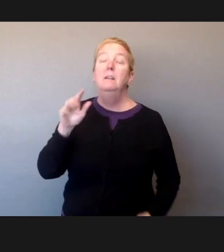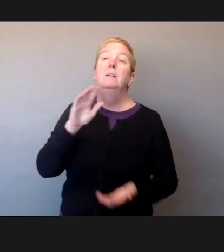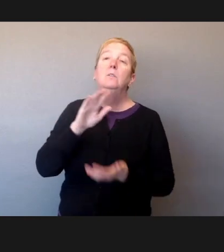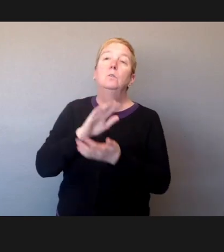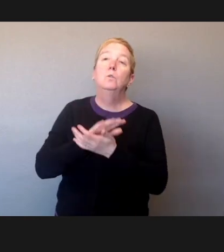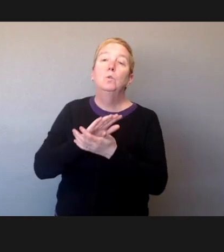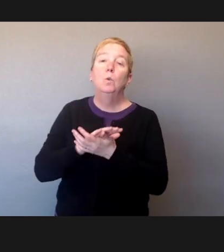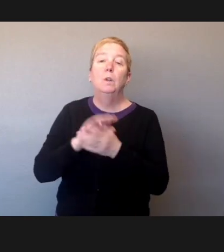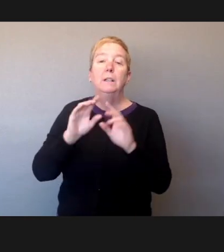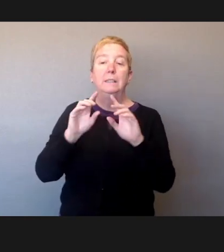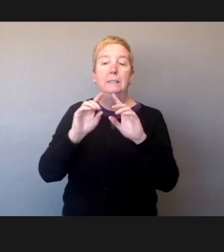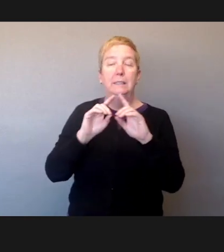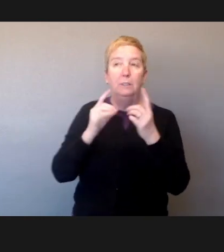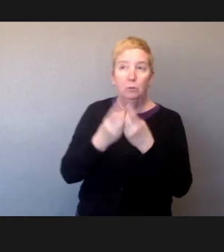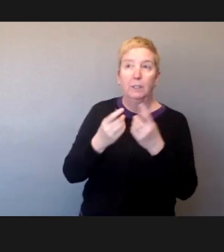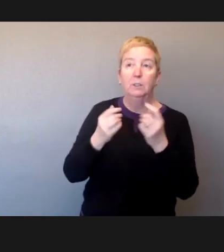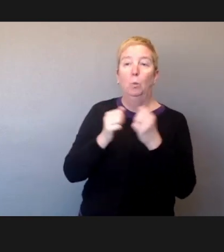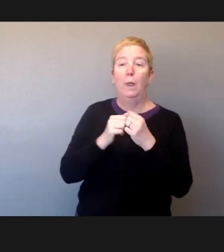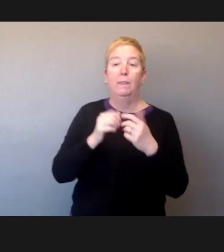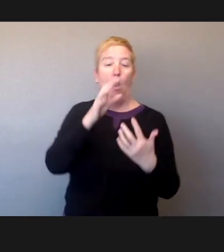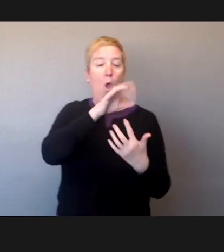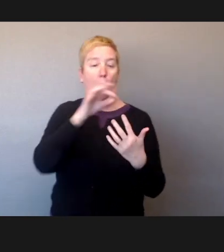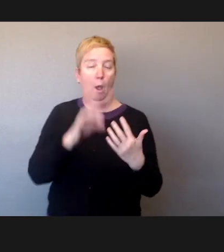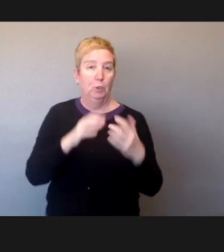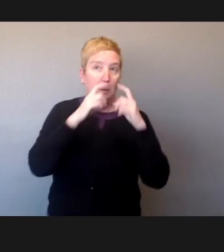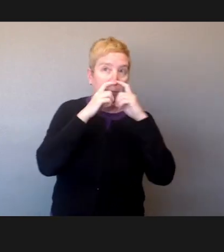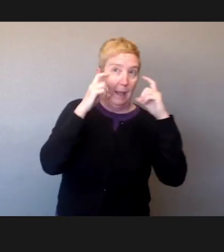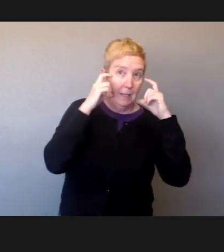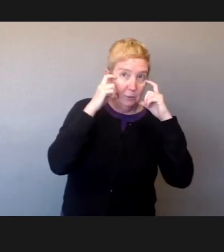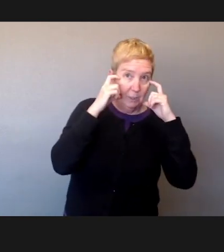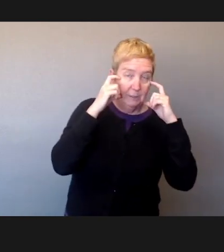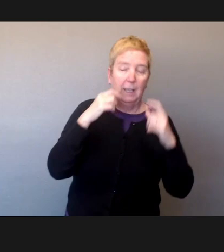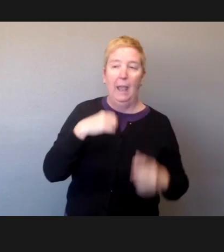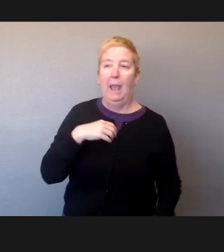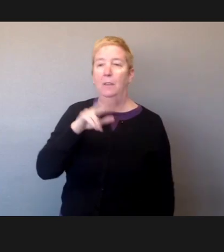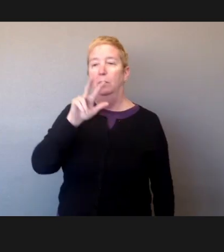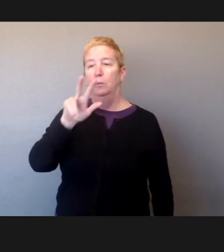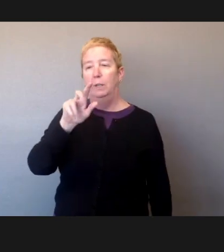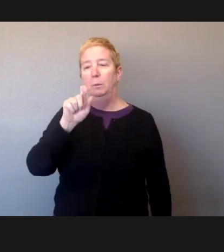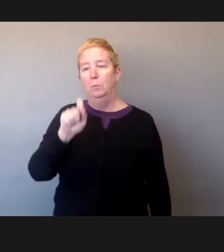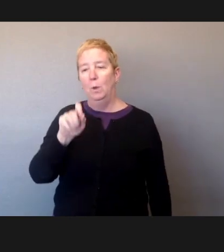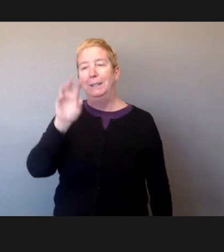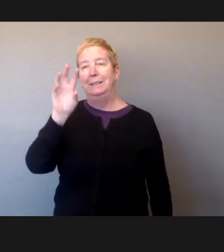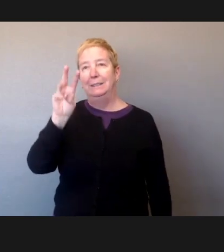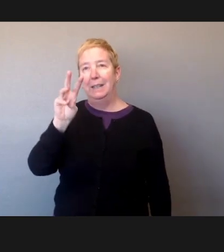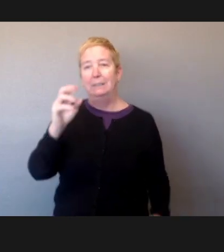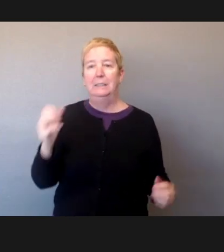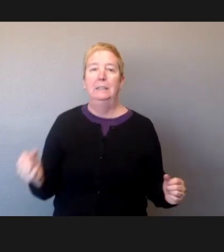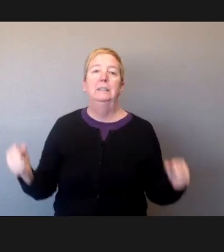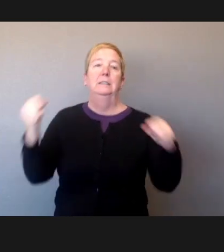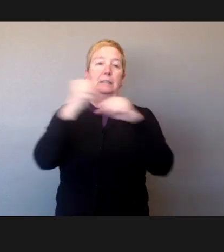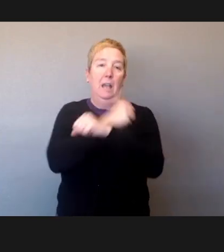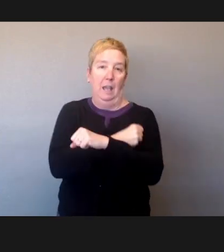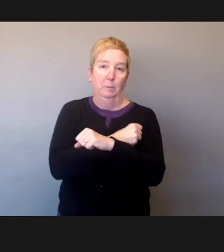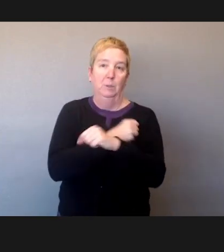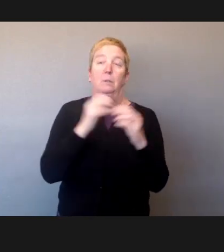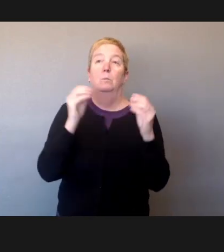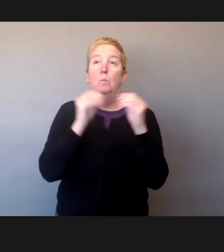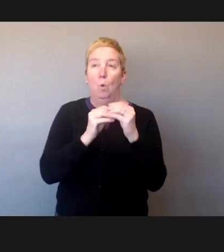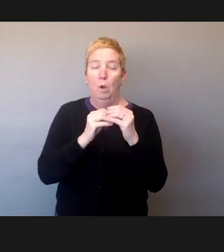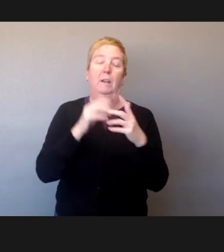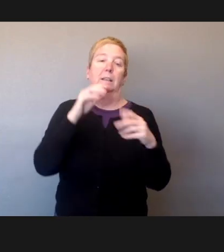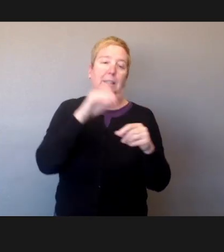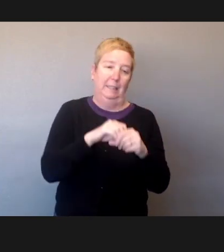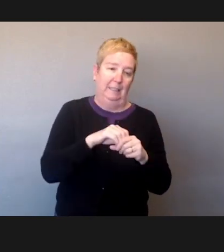with optional masking had approximately 3.6 times the rate of in-school